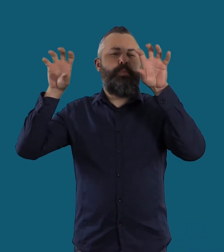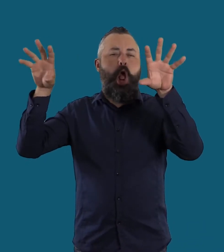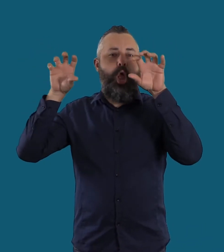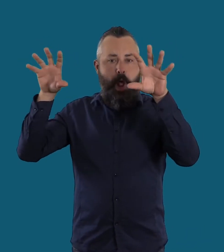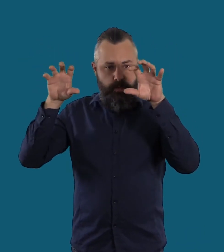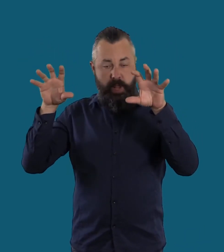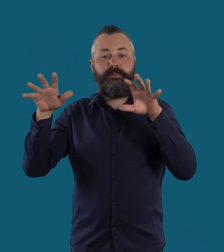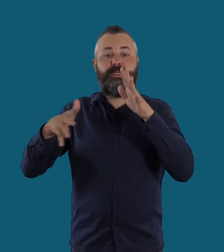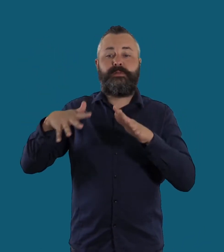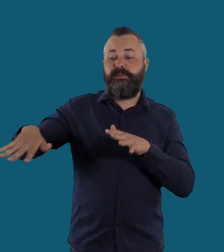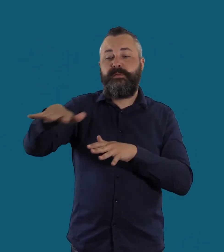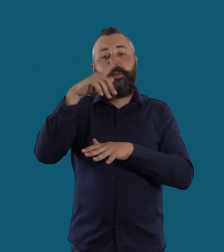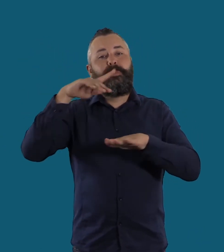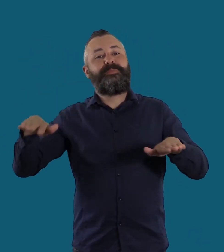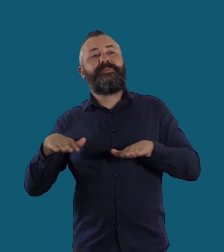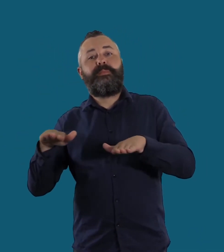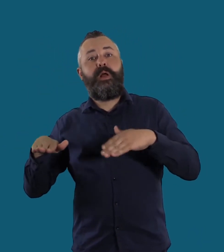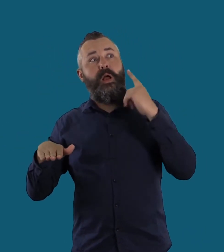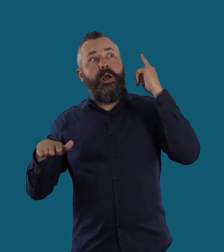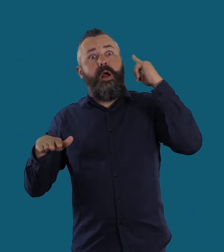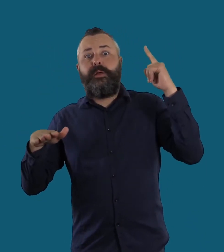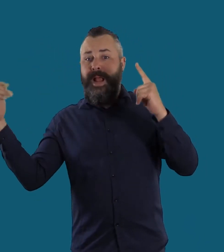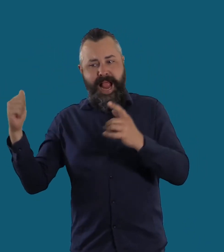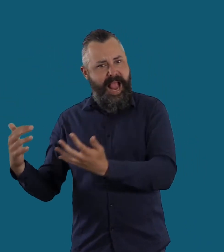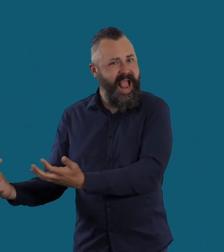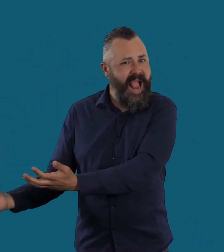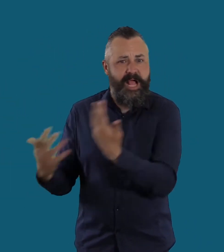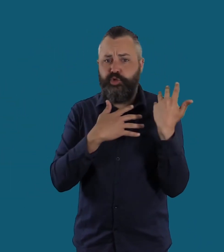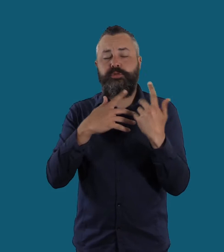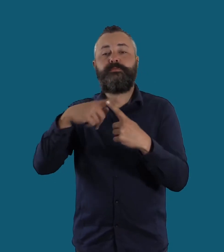People in the water or the immediate foreshore may be instructed to evacuate and move away from the area.